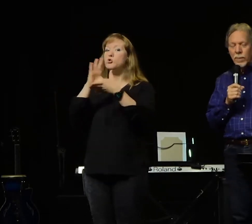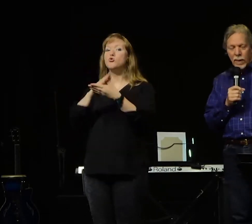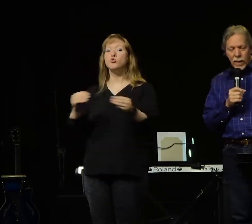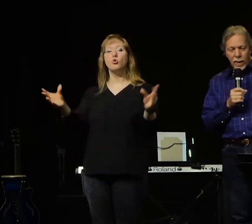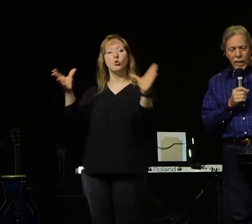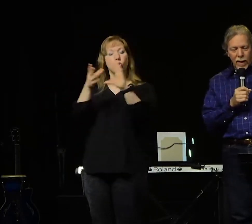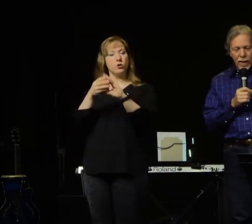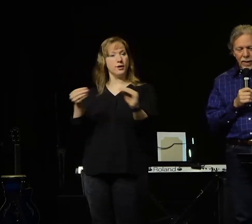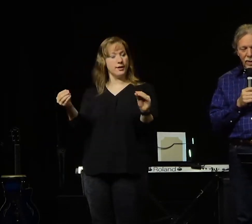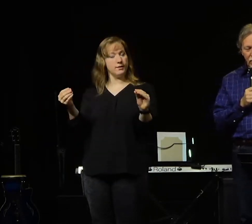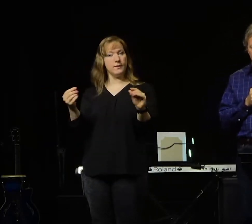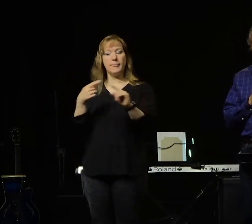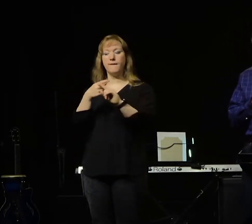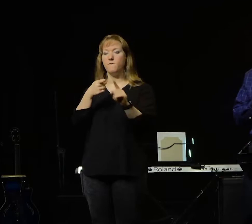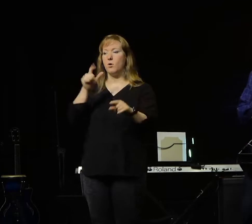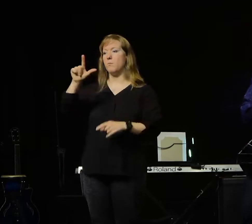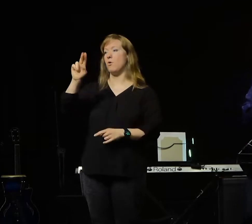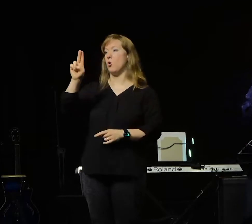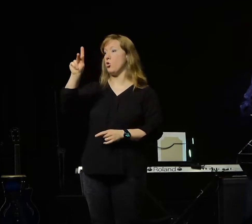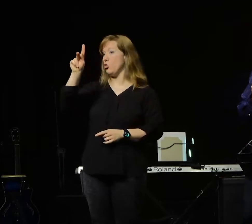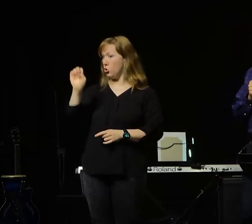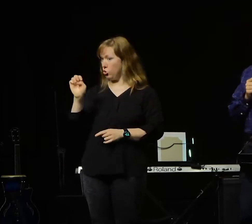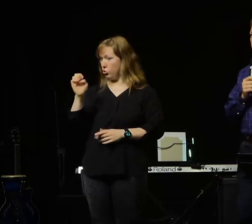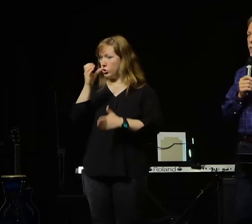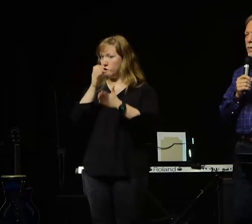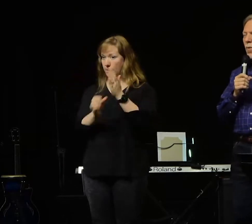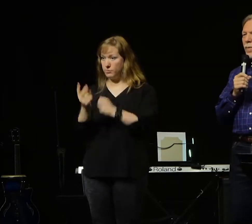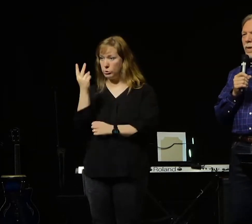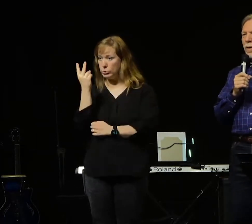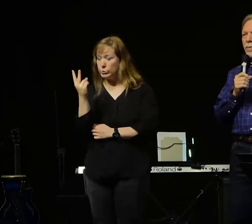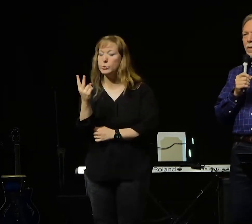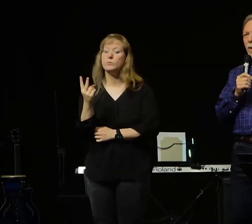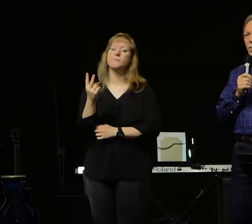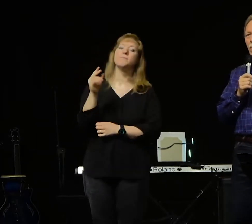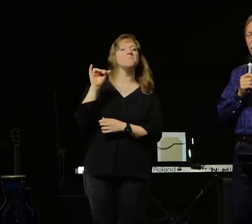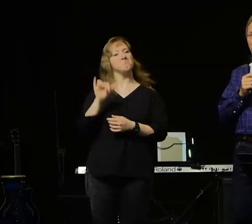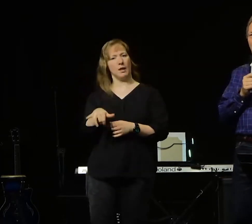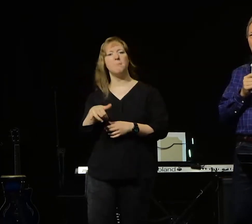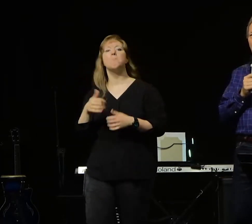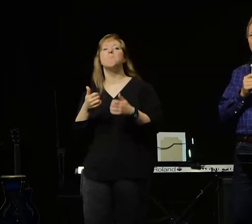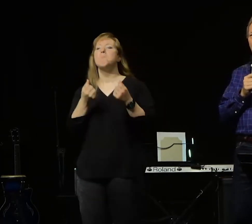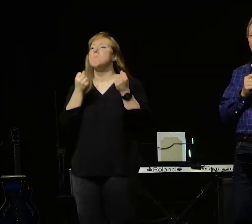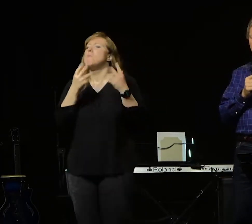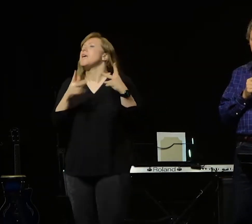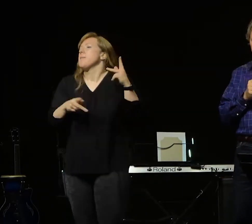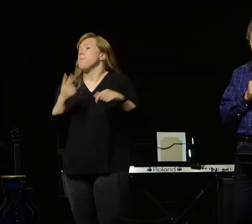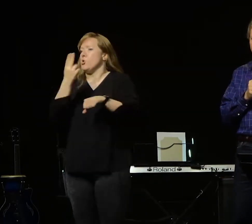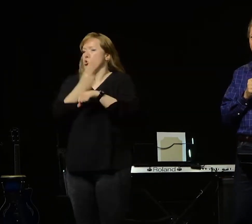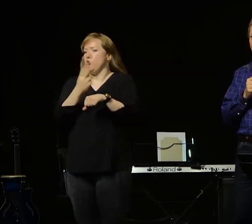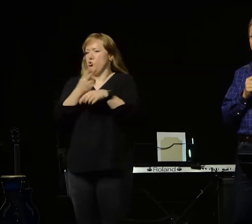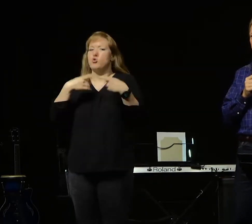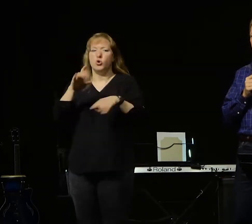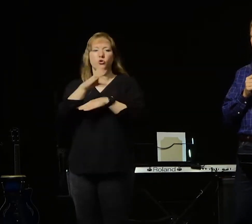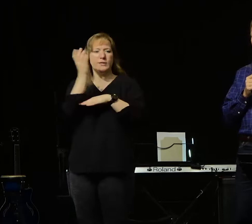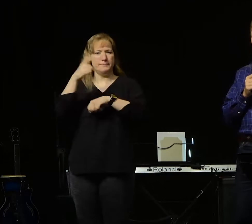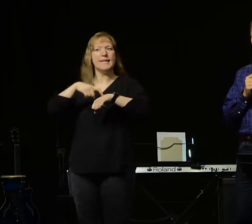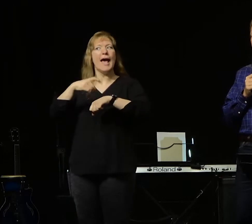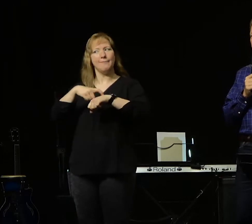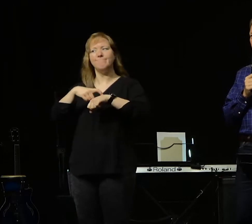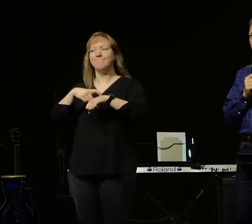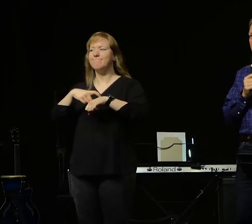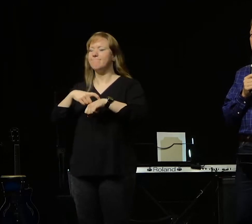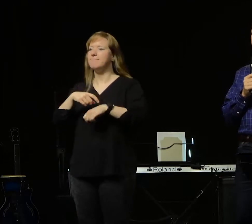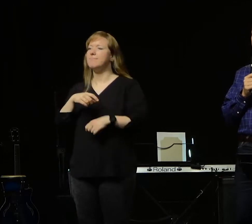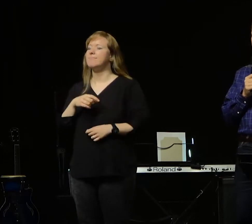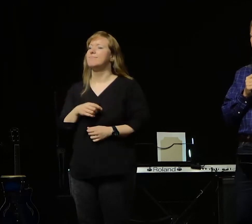from Luke chapter 2, which is often used, you know, for the Christmas season. And